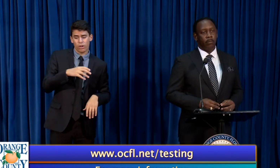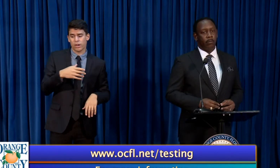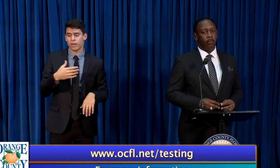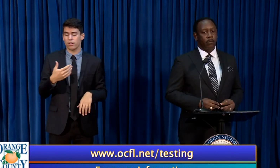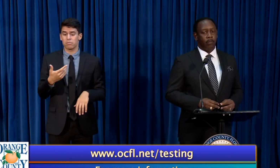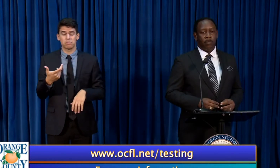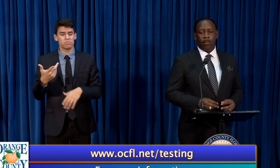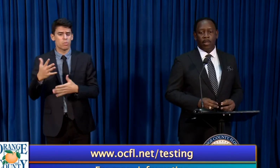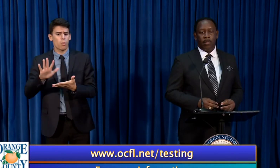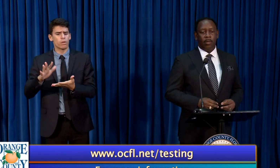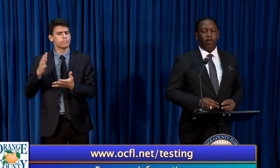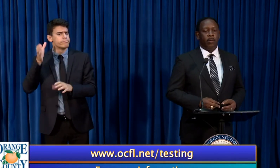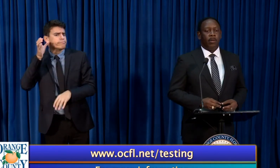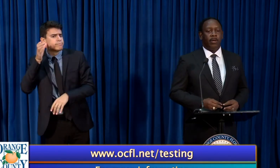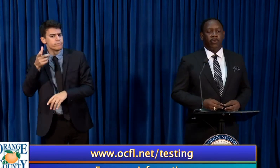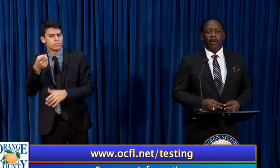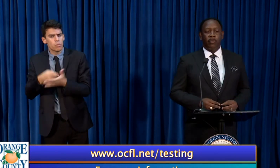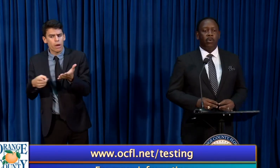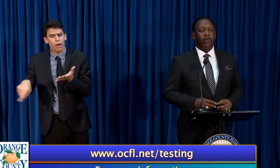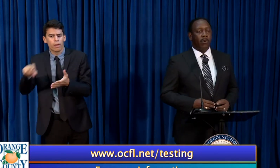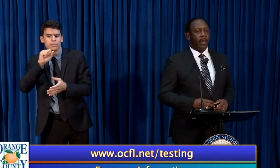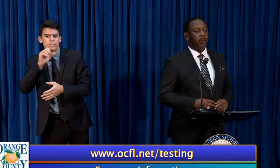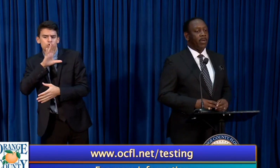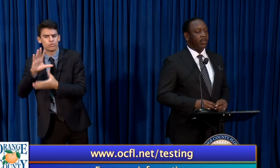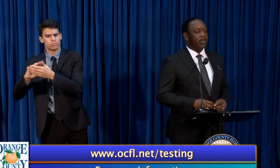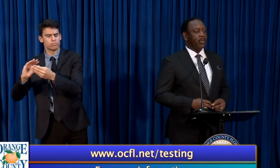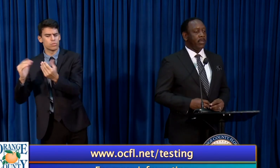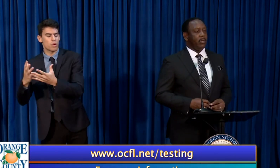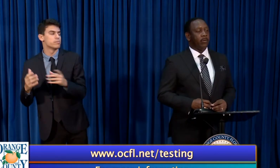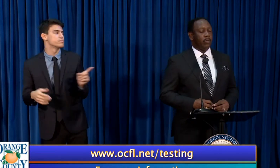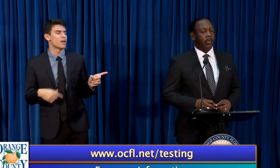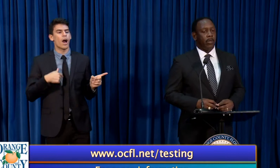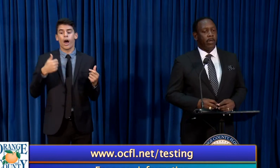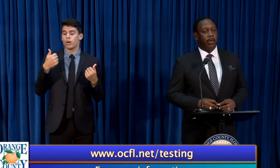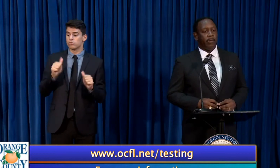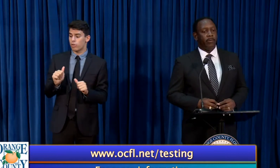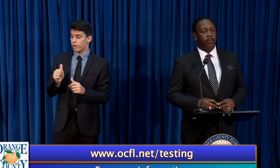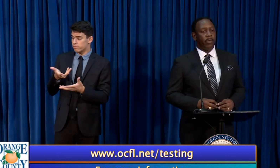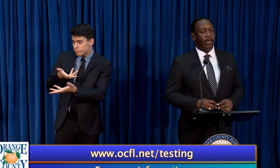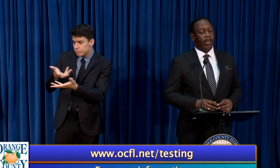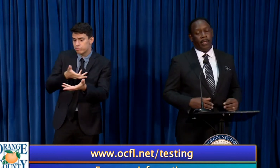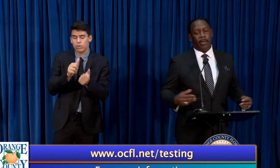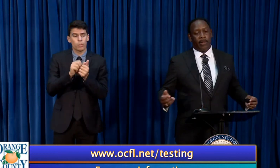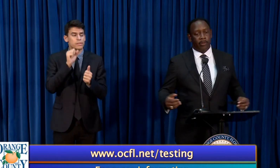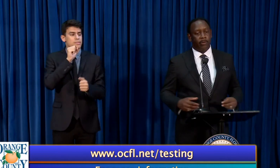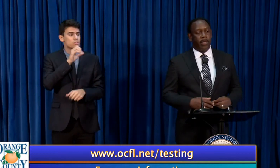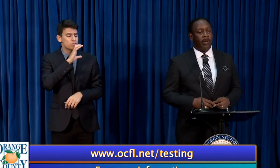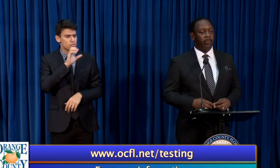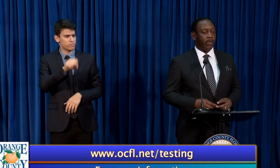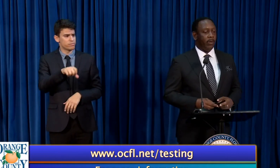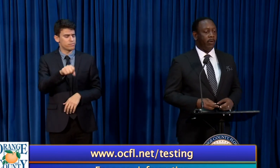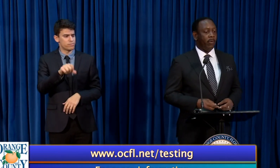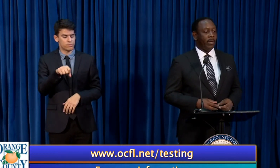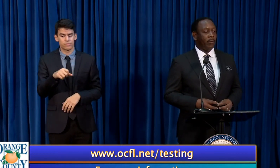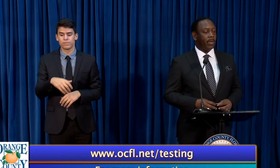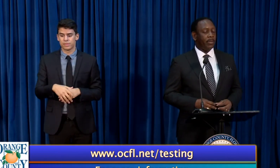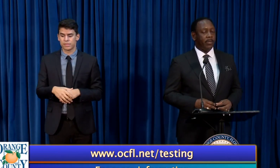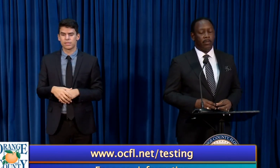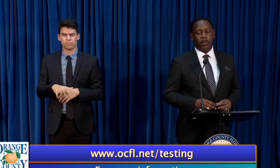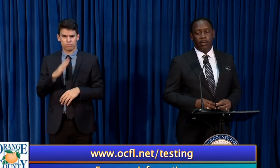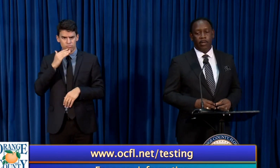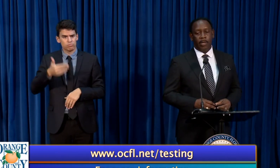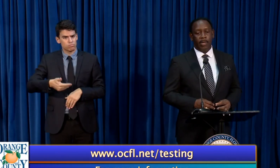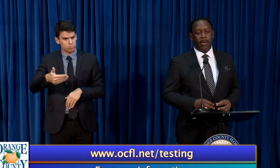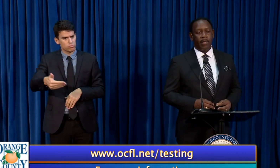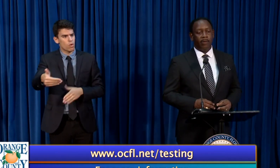are different from what you've heard before? I try to move around amongst the seniors, and I do that really on a regular